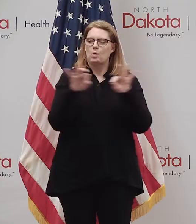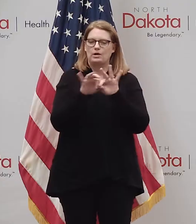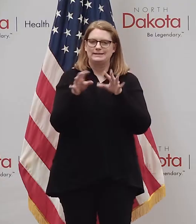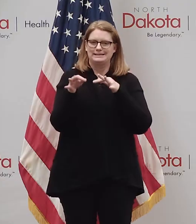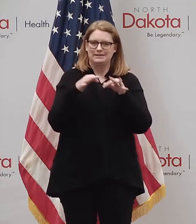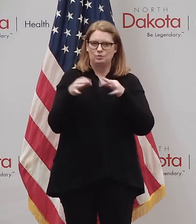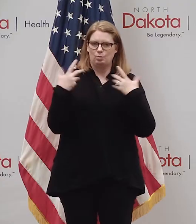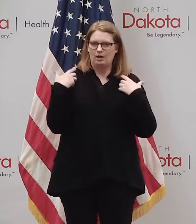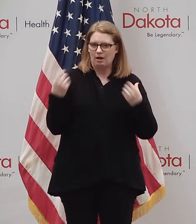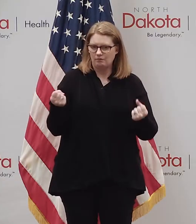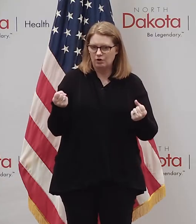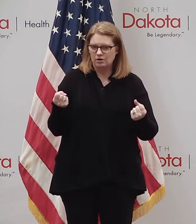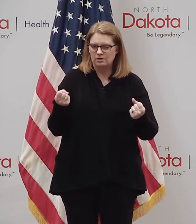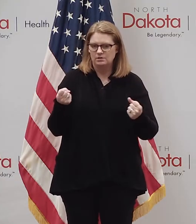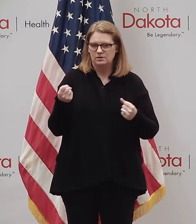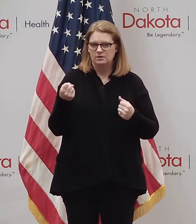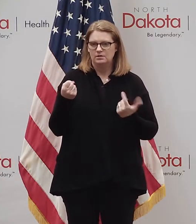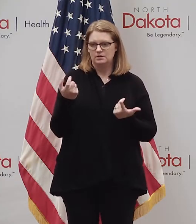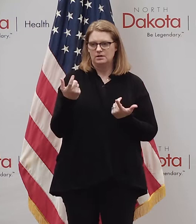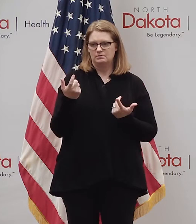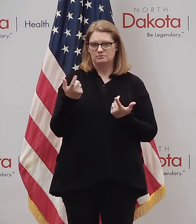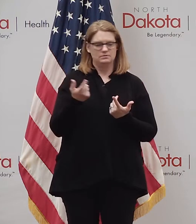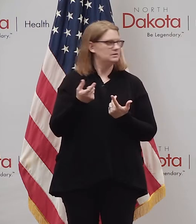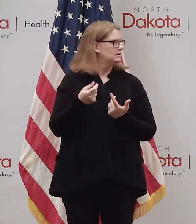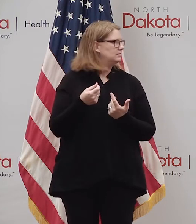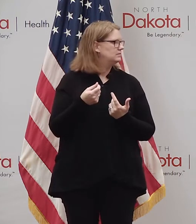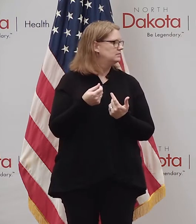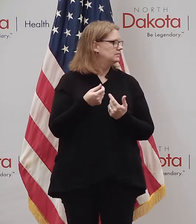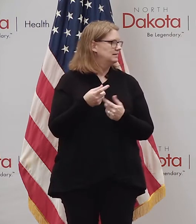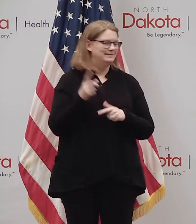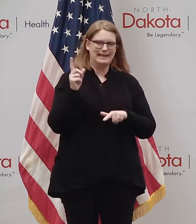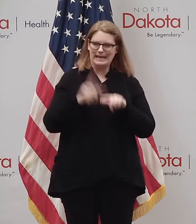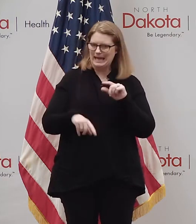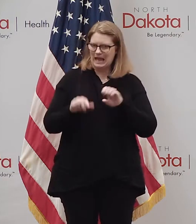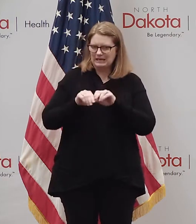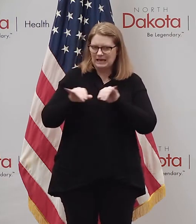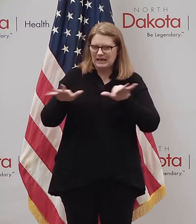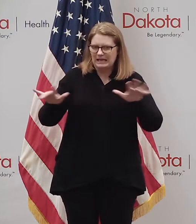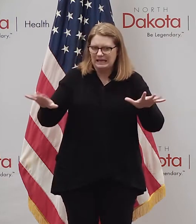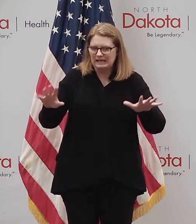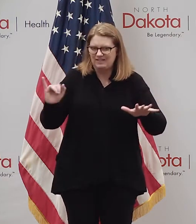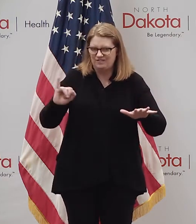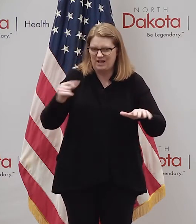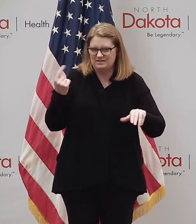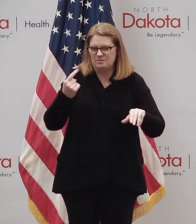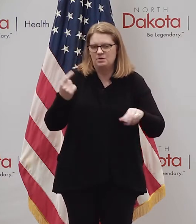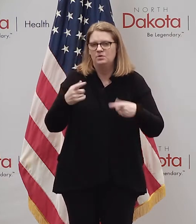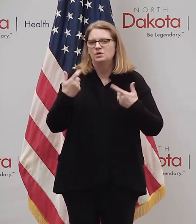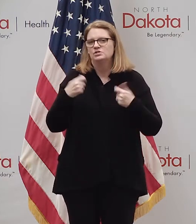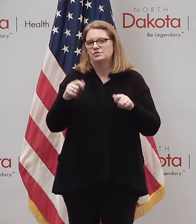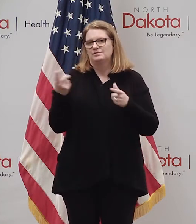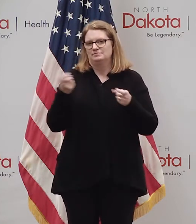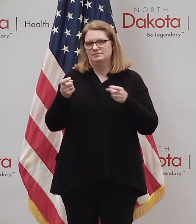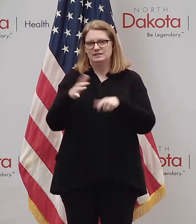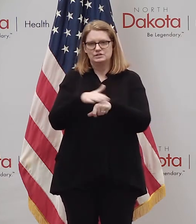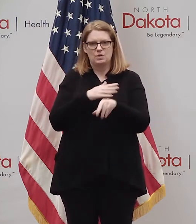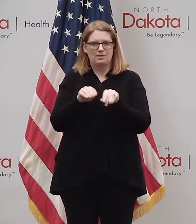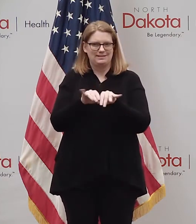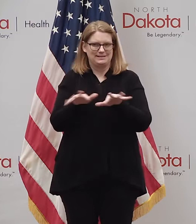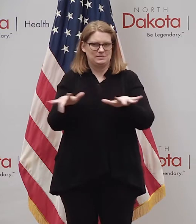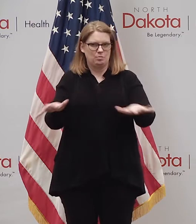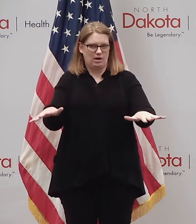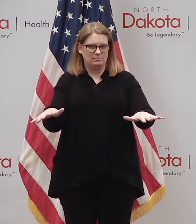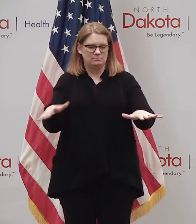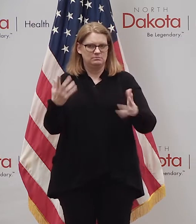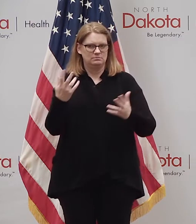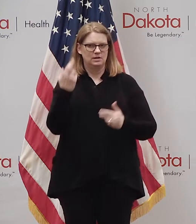there of recovered is the understanding that they're not in a position to infect somebody else, which is what we're really trying to manage, is slowing the spread of infection, which is